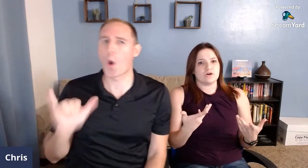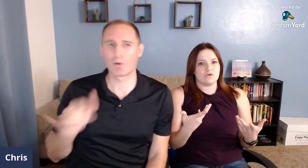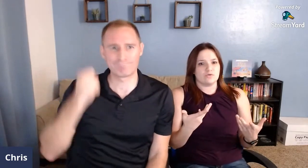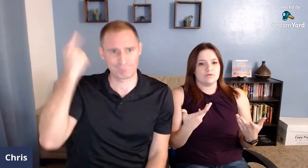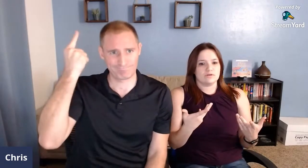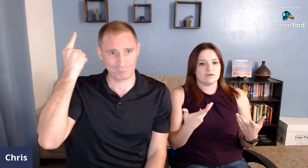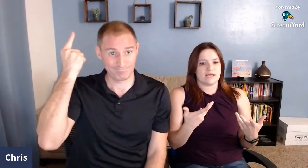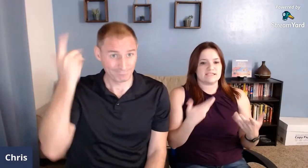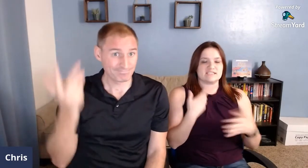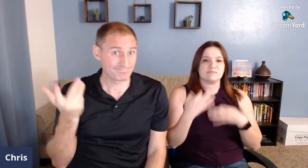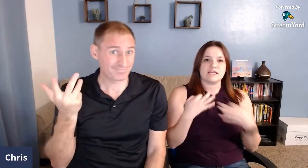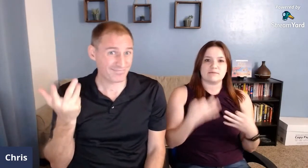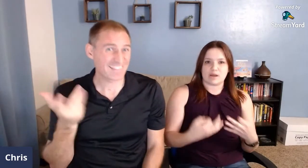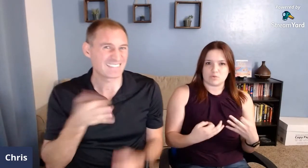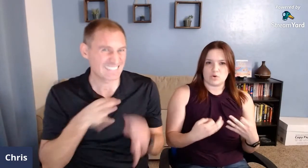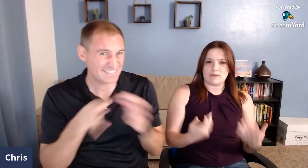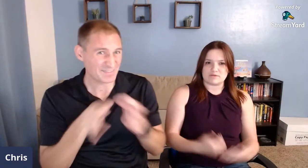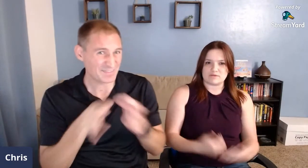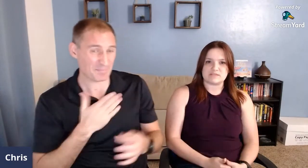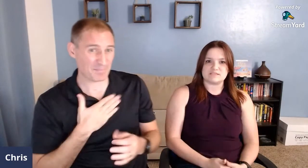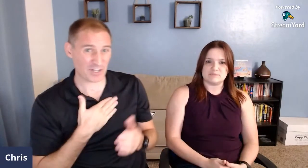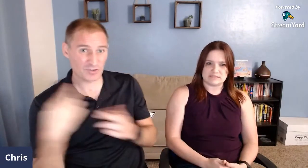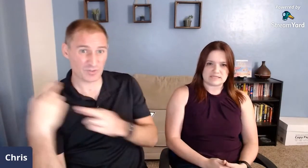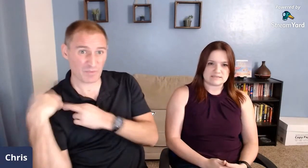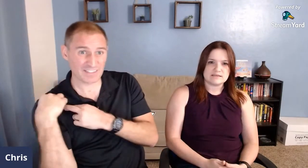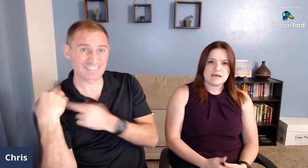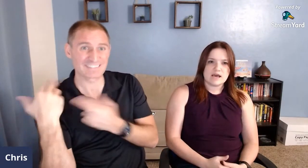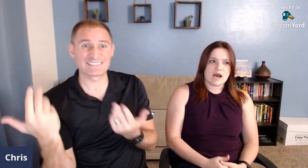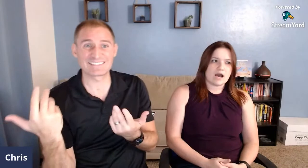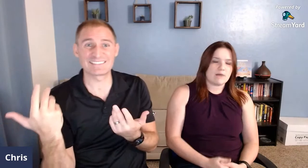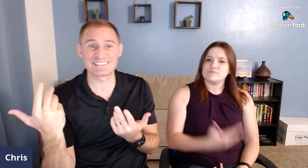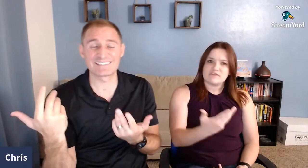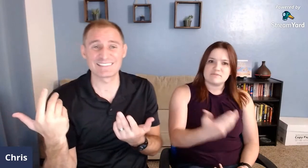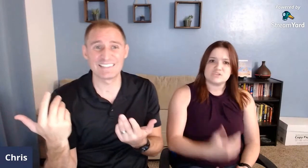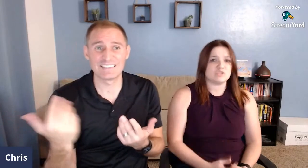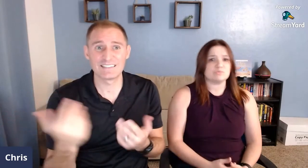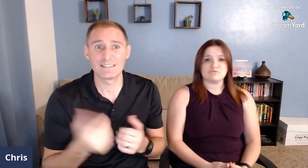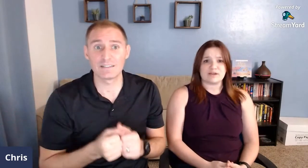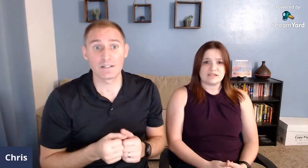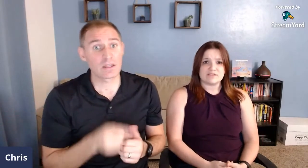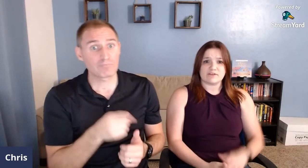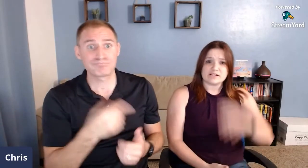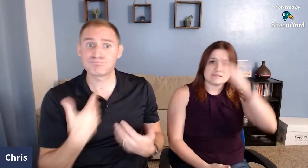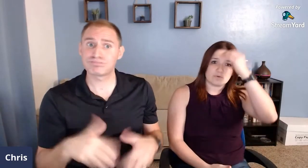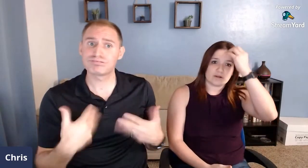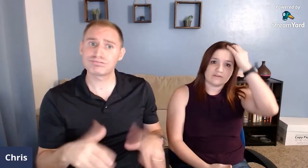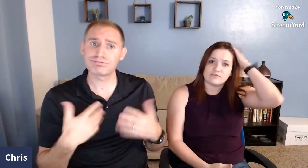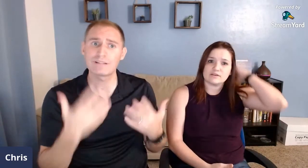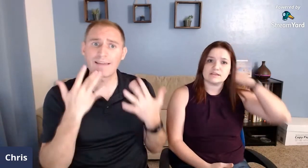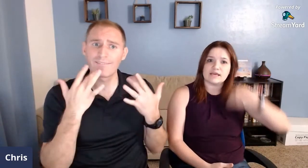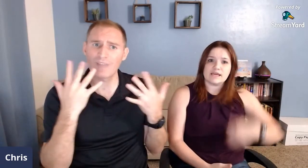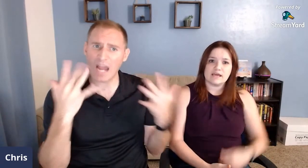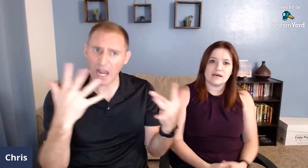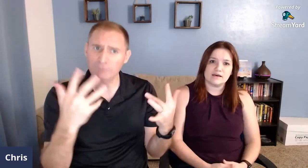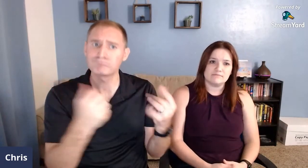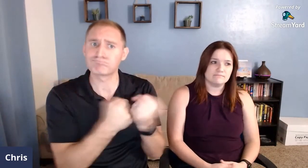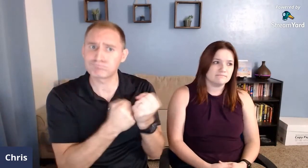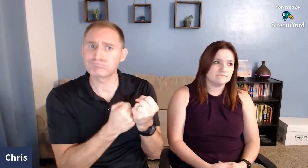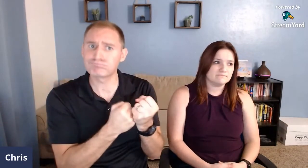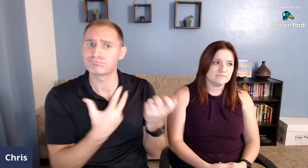And so it's explaining my role, my responsibilities. They've been super friendly, very supportive.